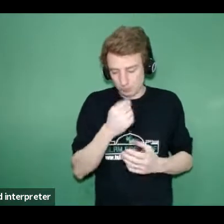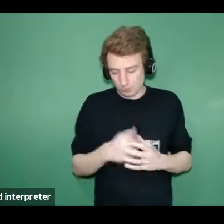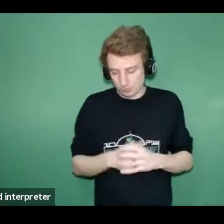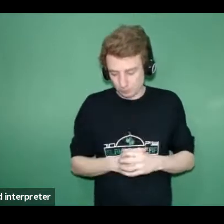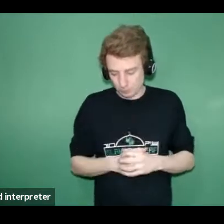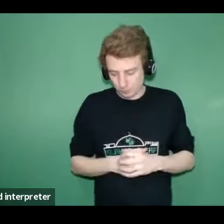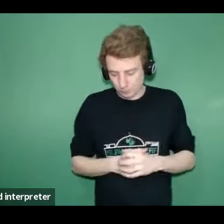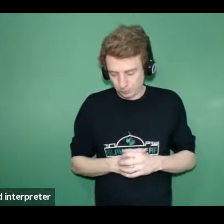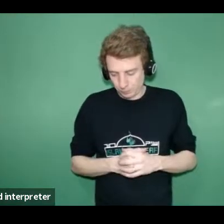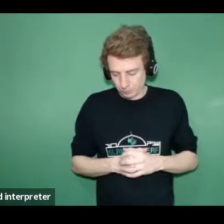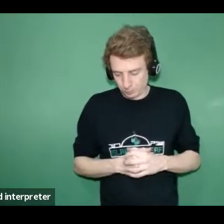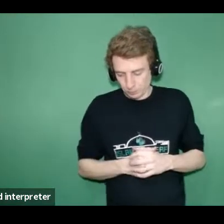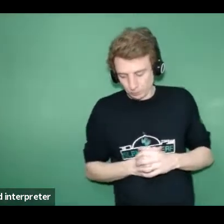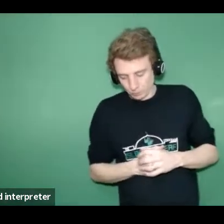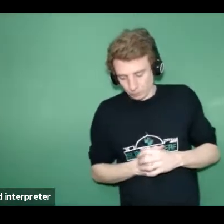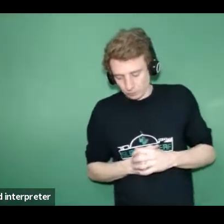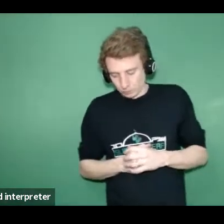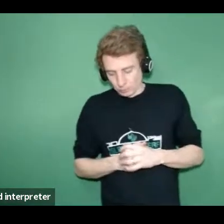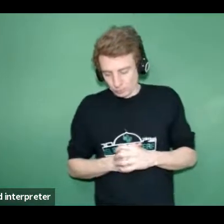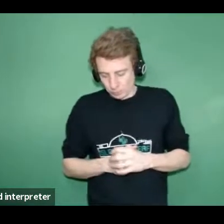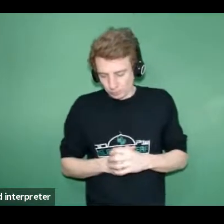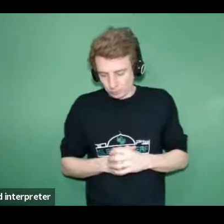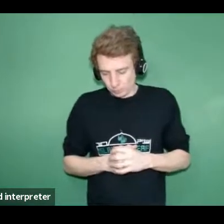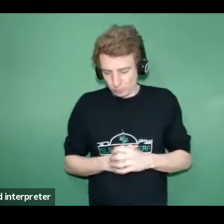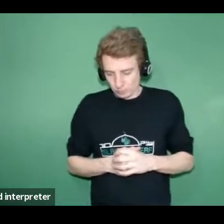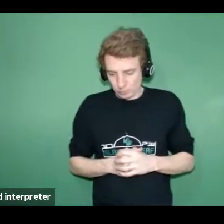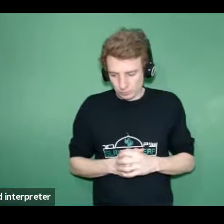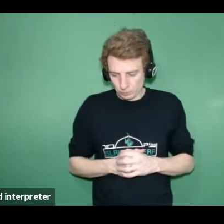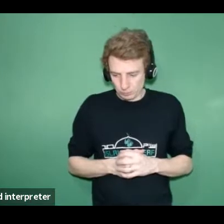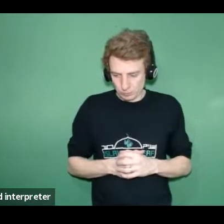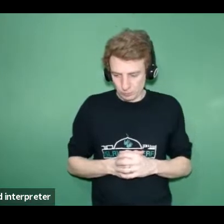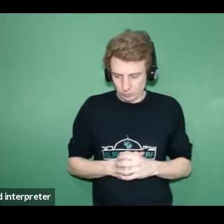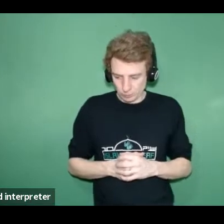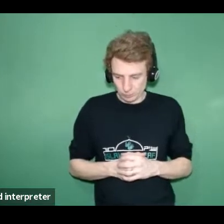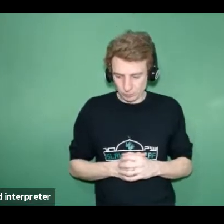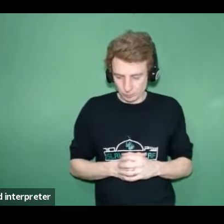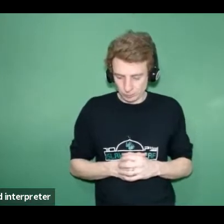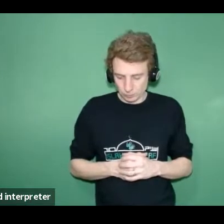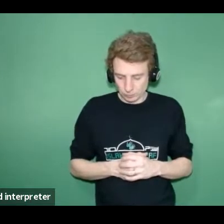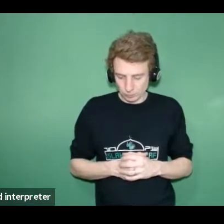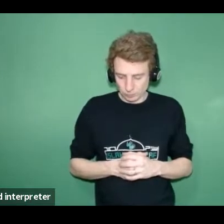can you follow prayers at home when the imam's in the